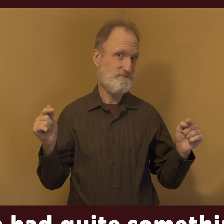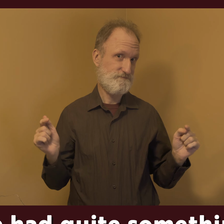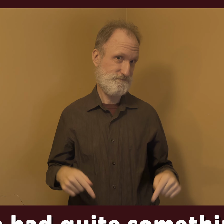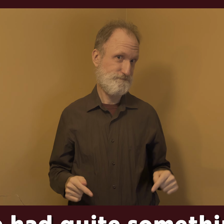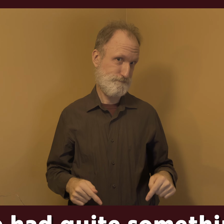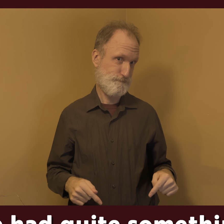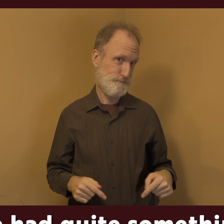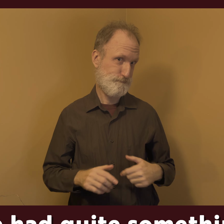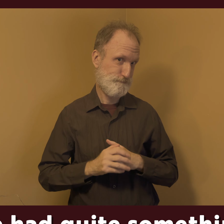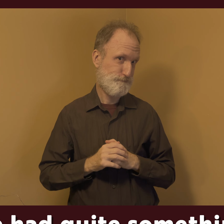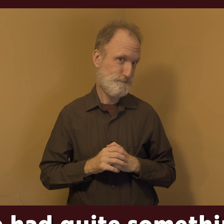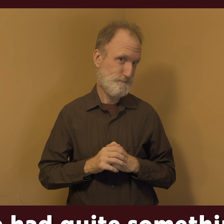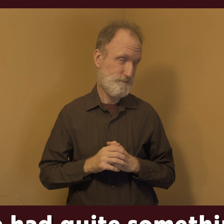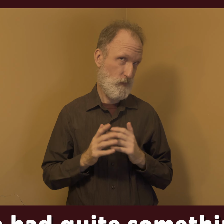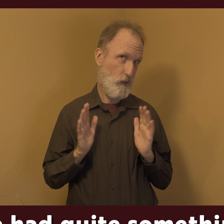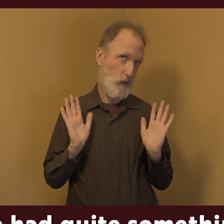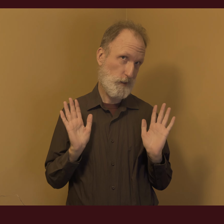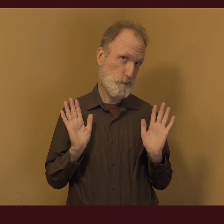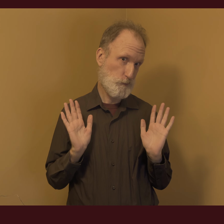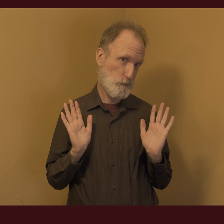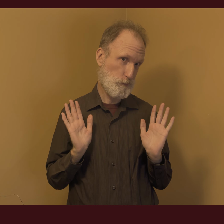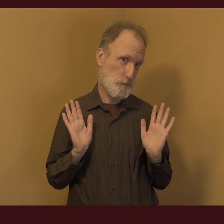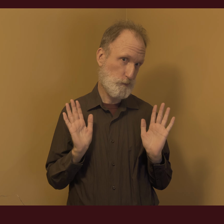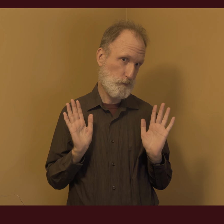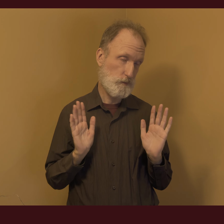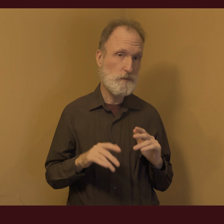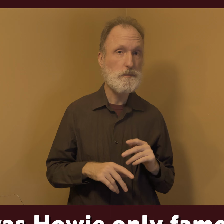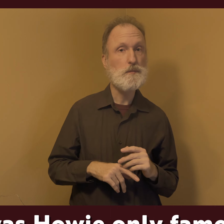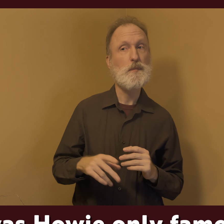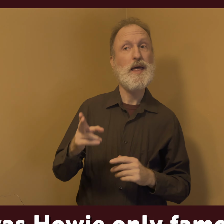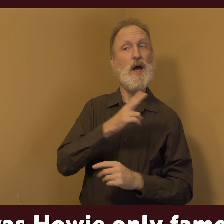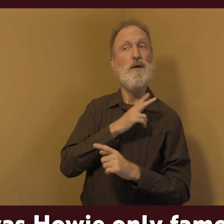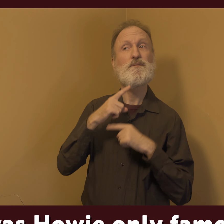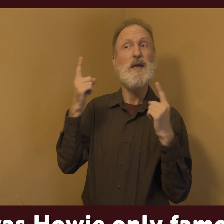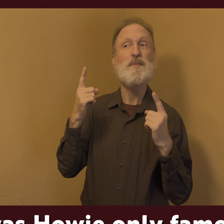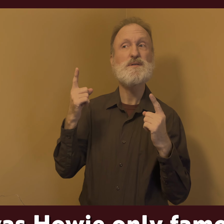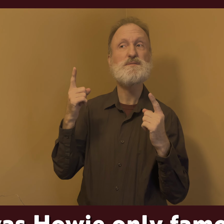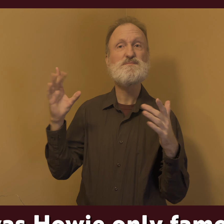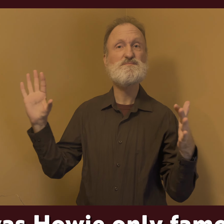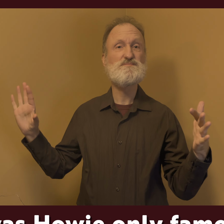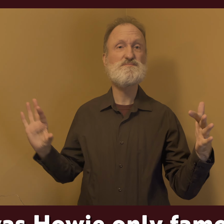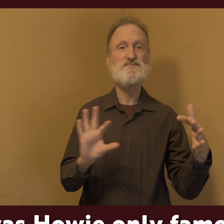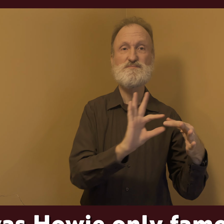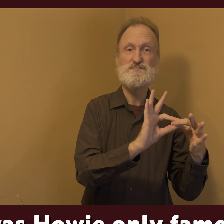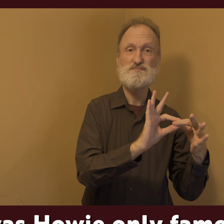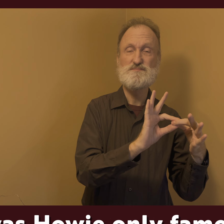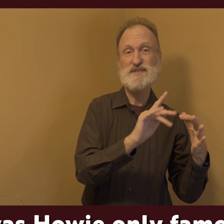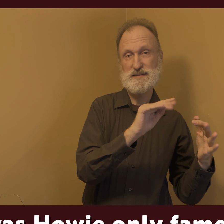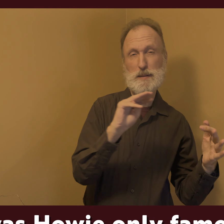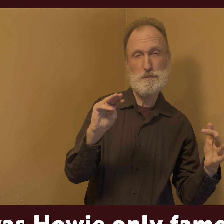He had quite something down there. What was Howie only famous for? His relationship with